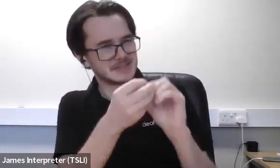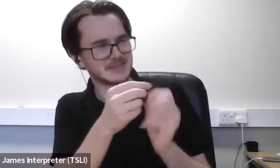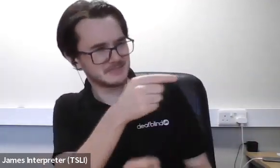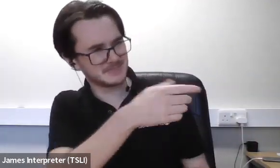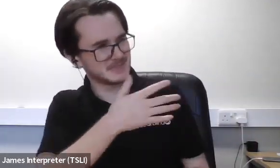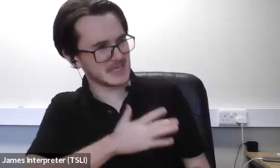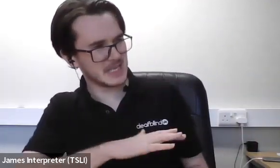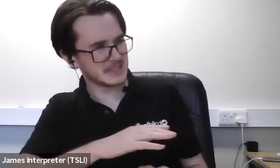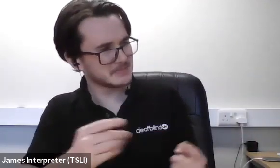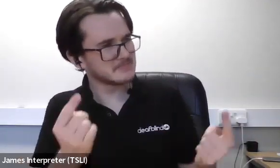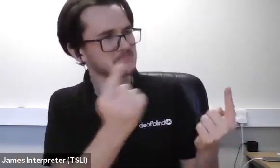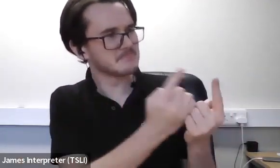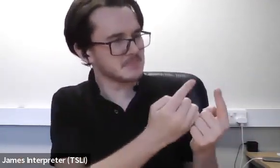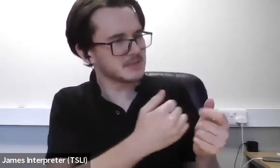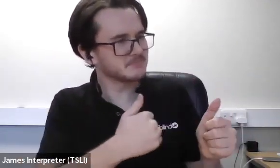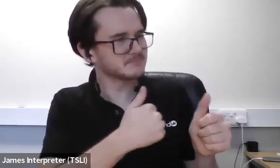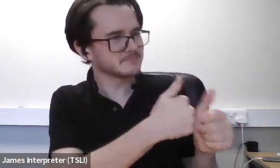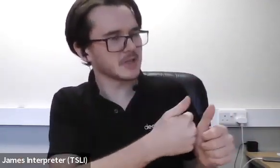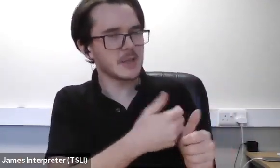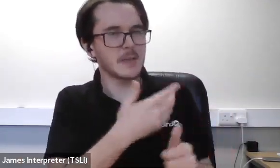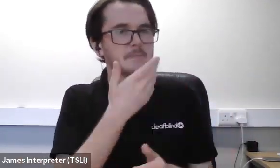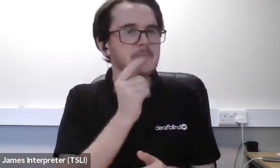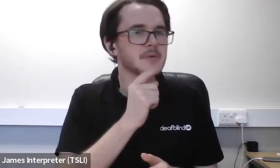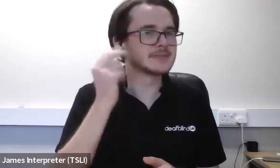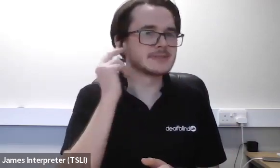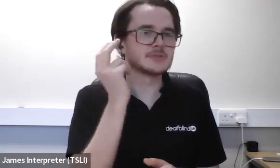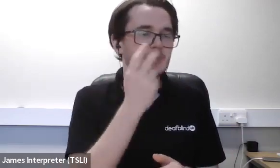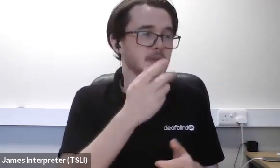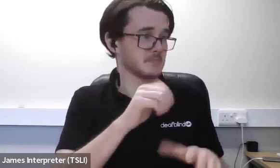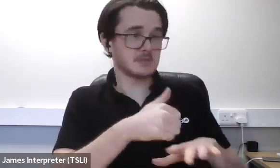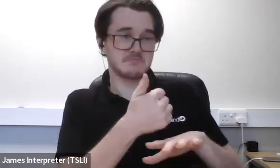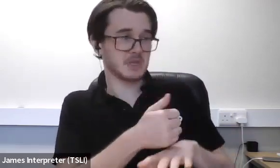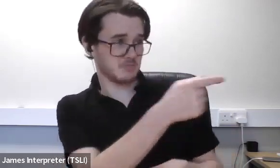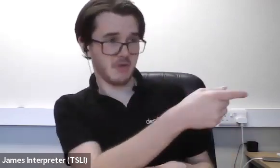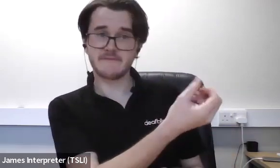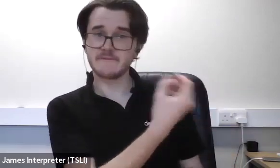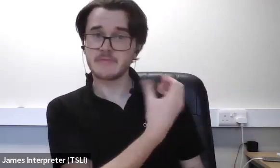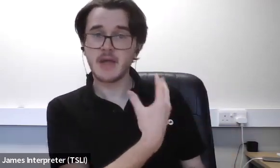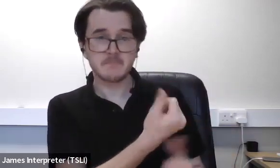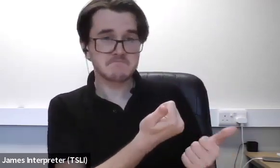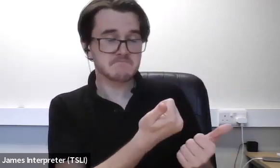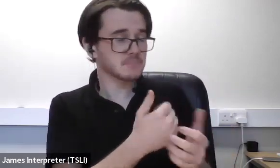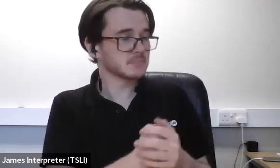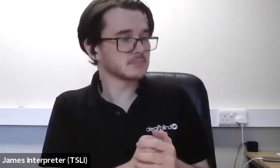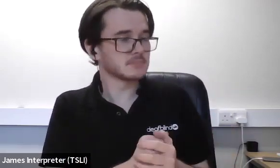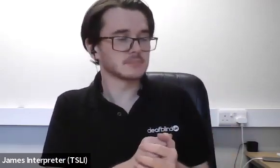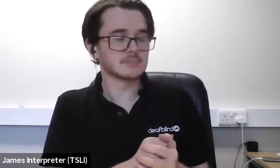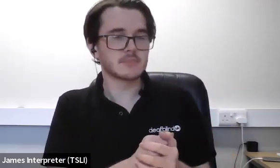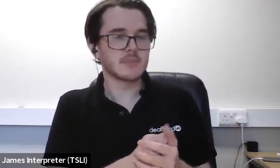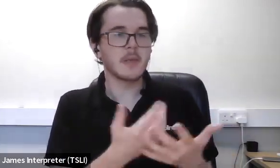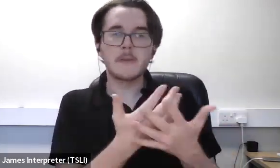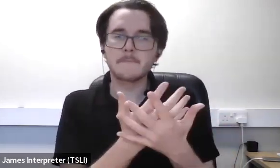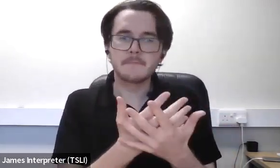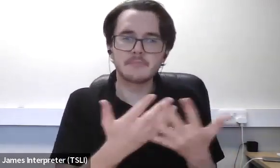expressed by people with sensory loss based on what they've told us. But of course, there are many actions that